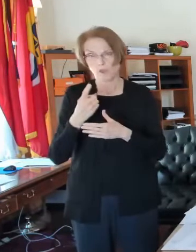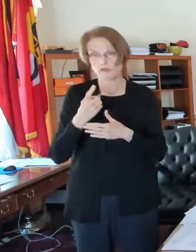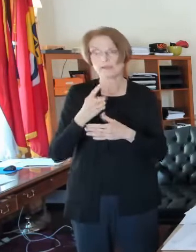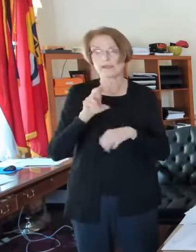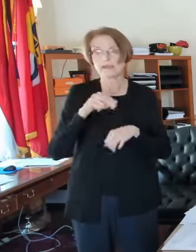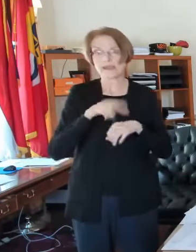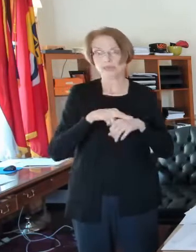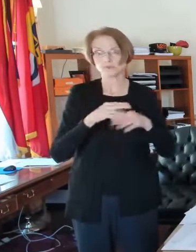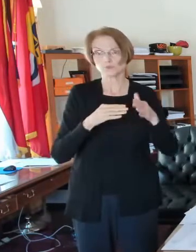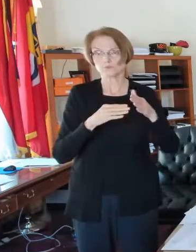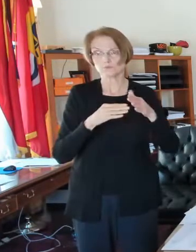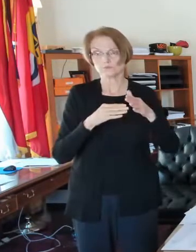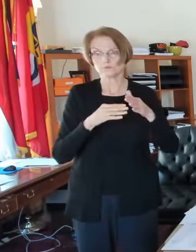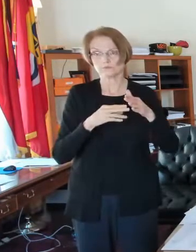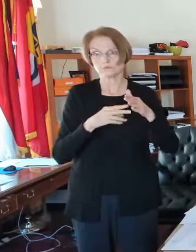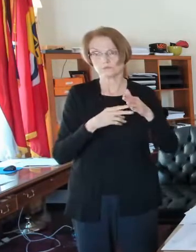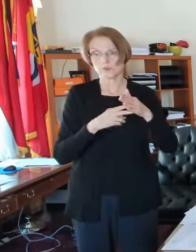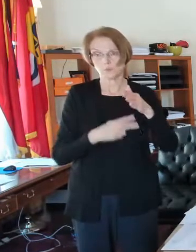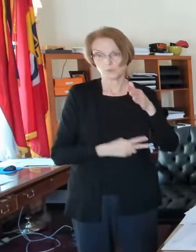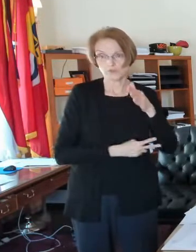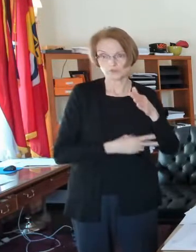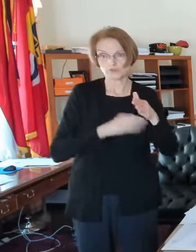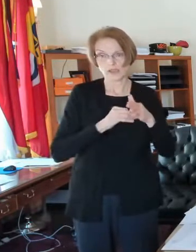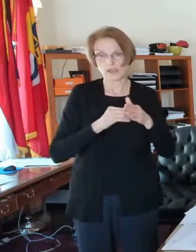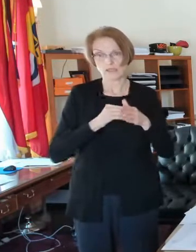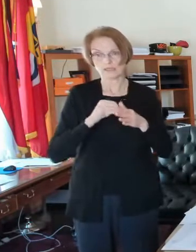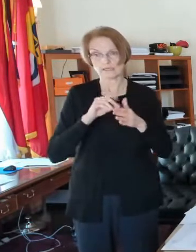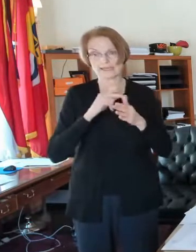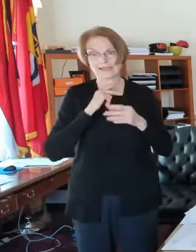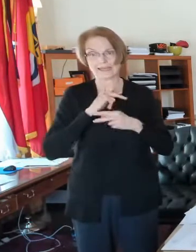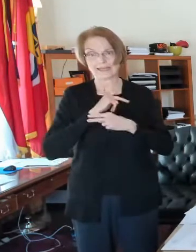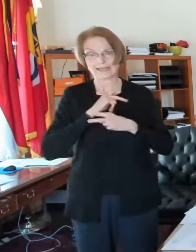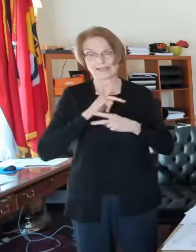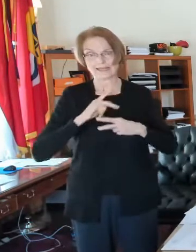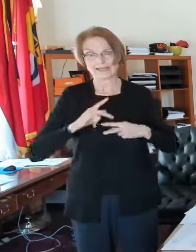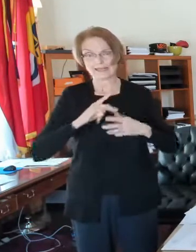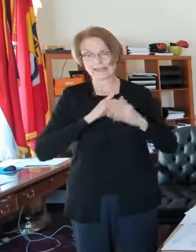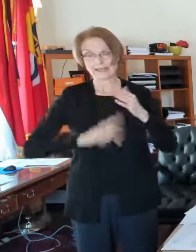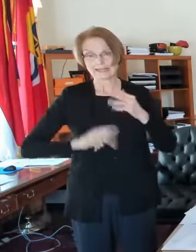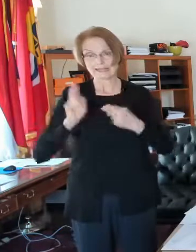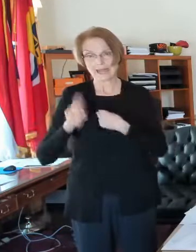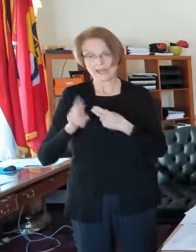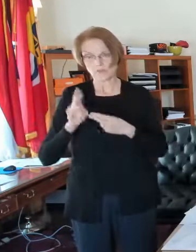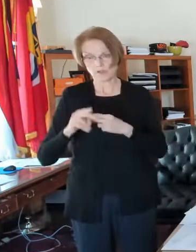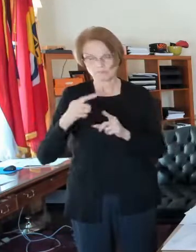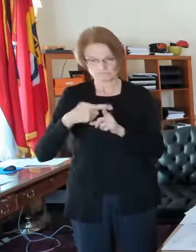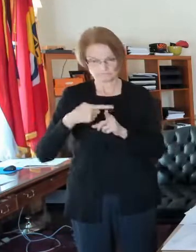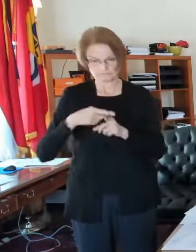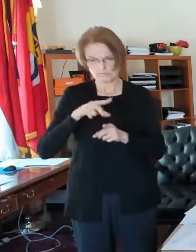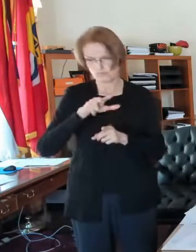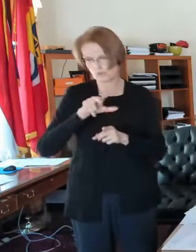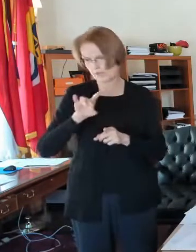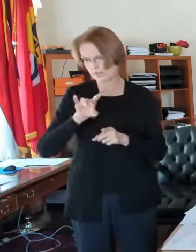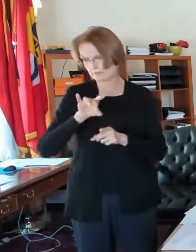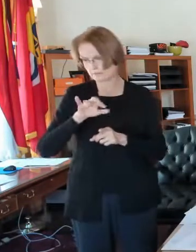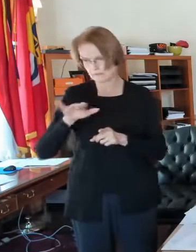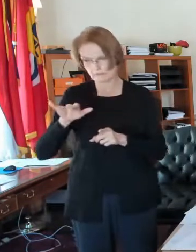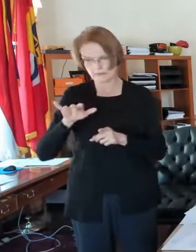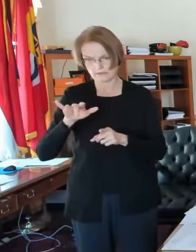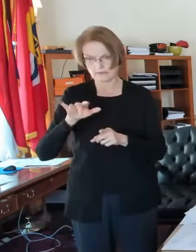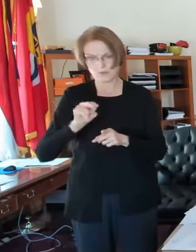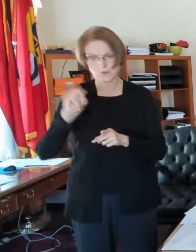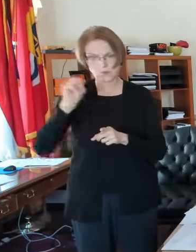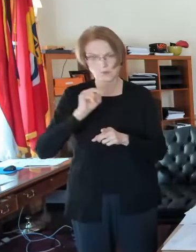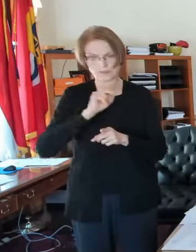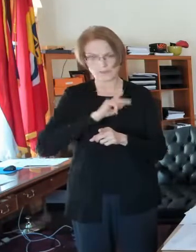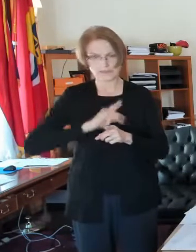and Kings Highway, I believe is 30, I don't have the address, 38 something North Kings